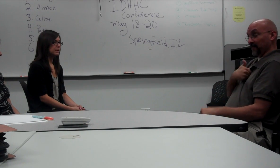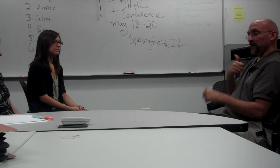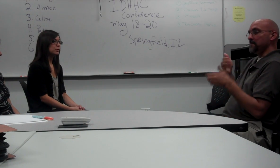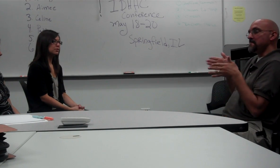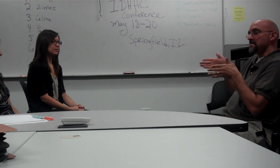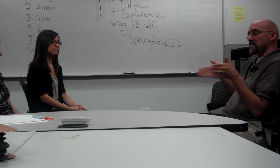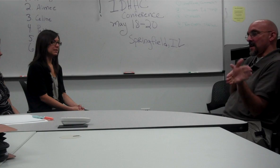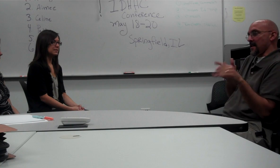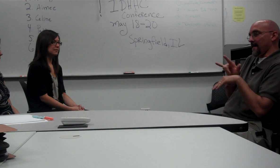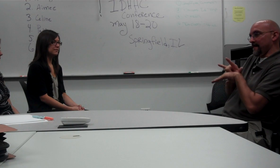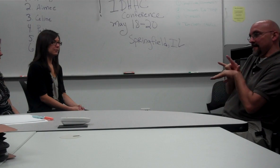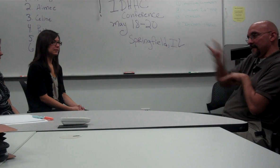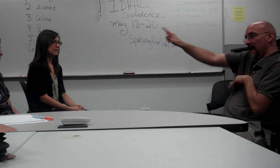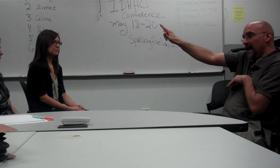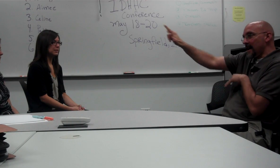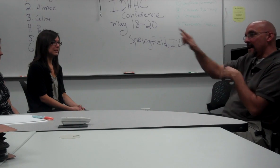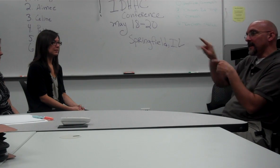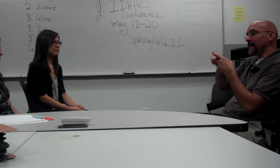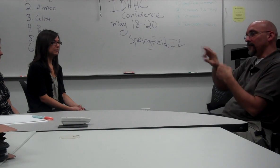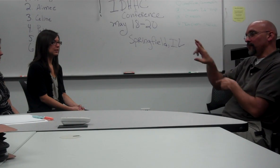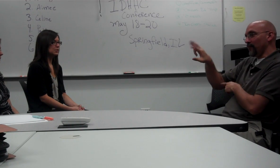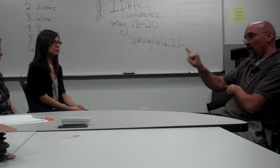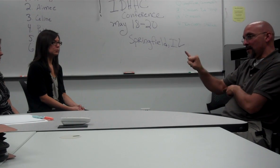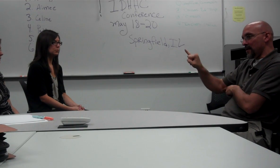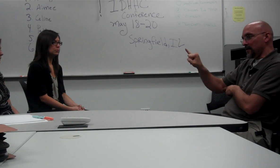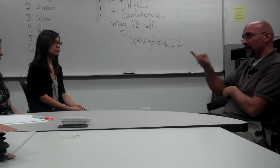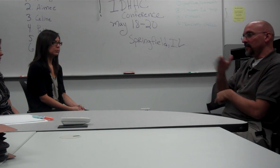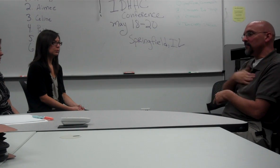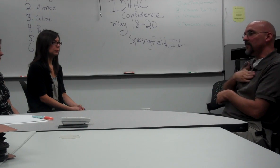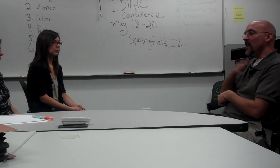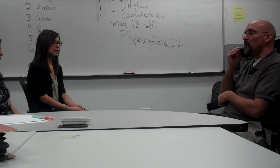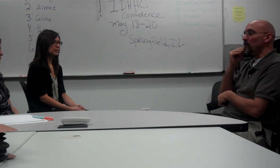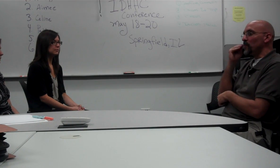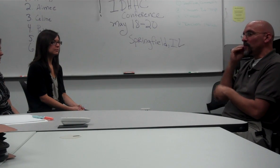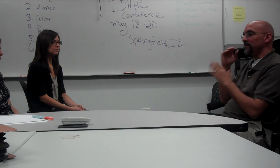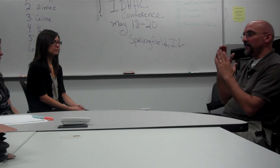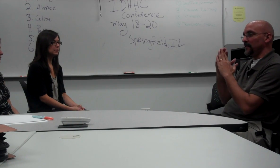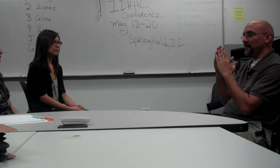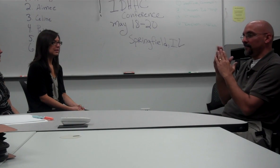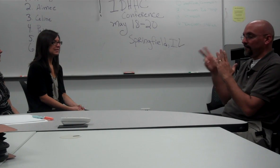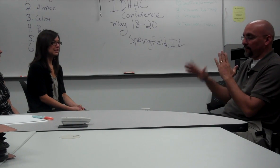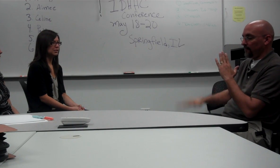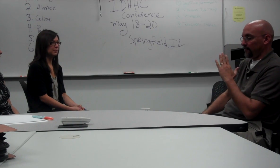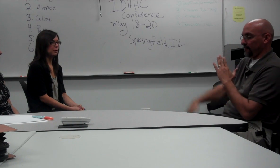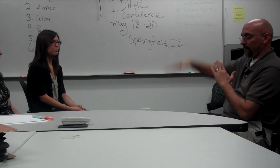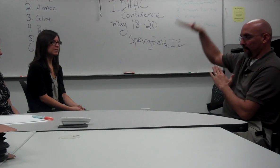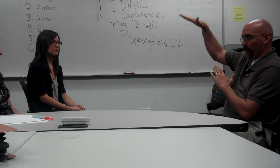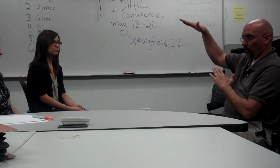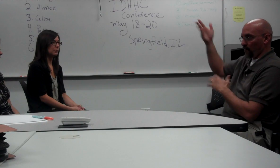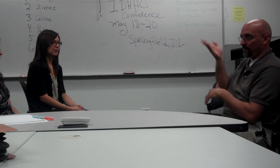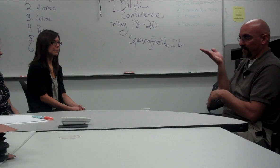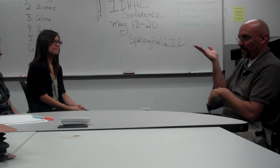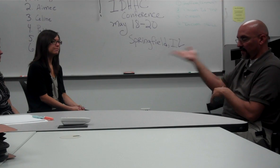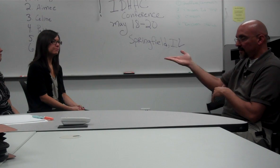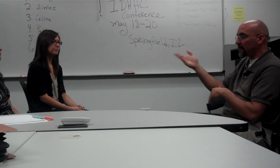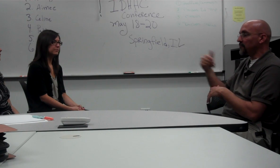But personally, myself, I would like to plan a flight to Rhode Island. It's actually my hometown growing up.